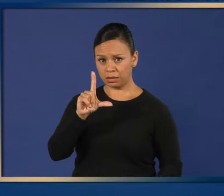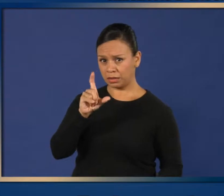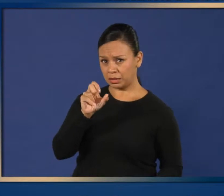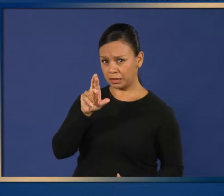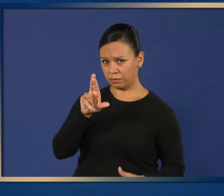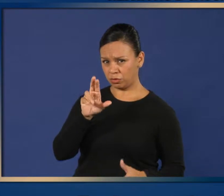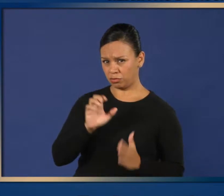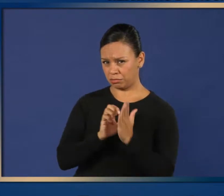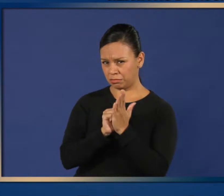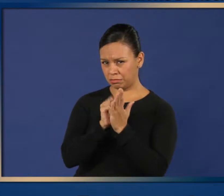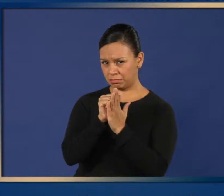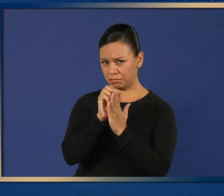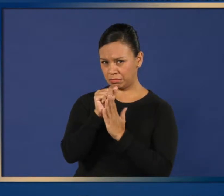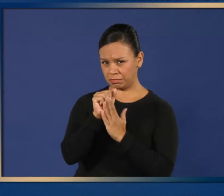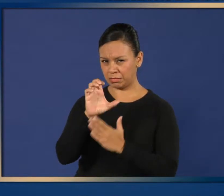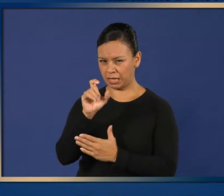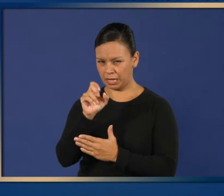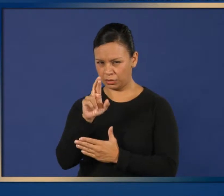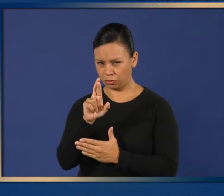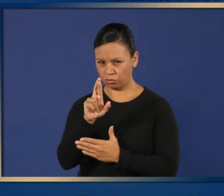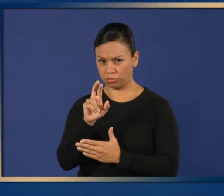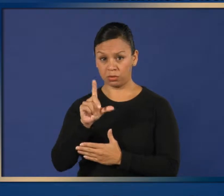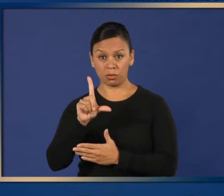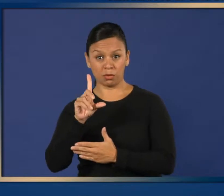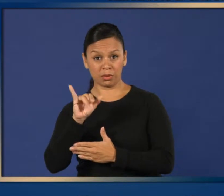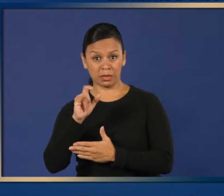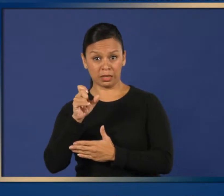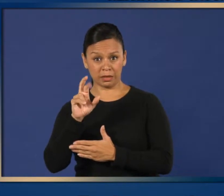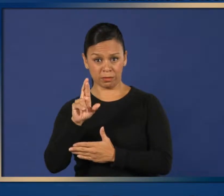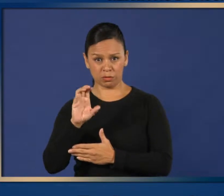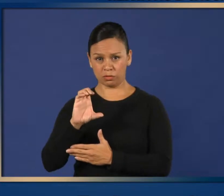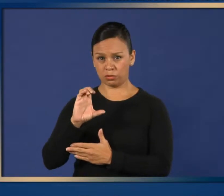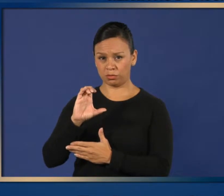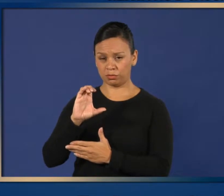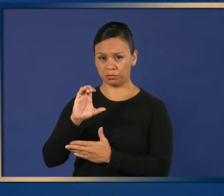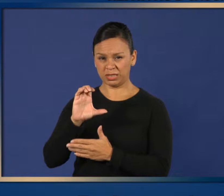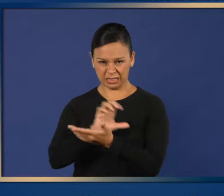cancer caused by HBV.